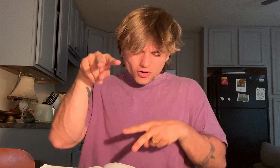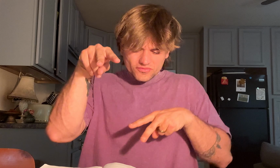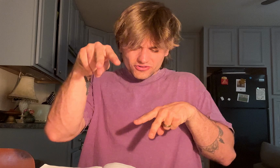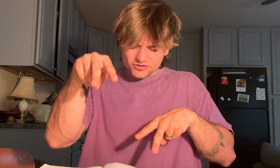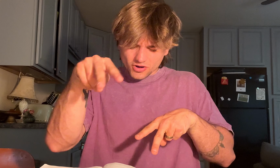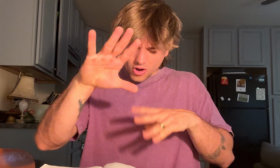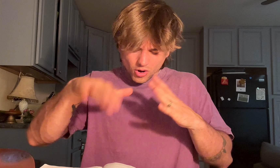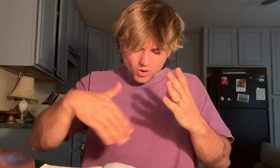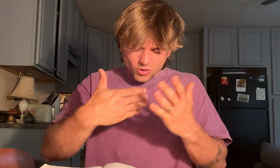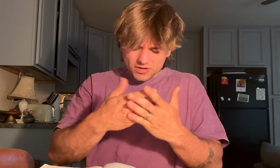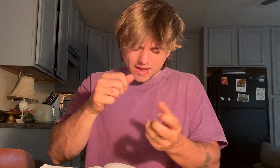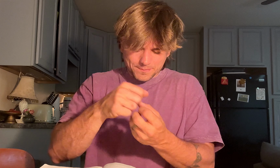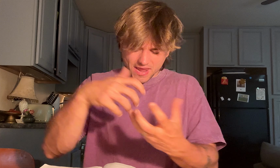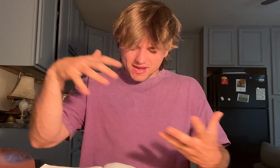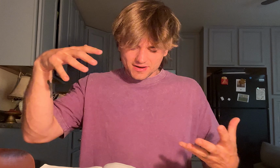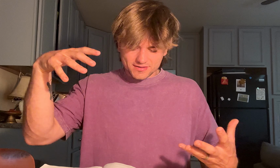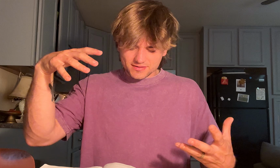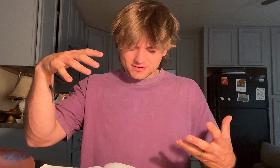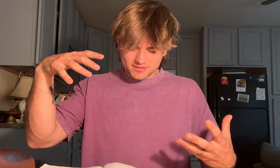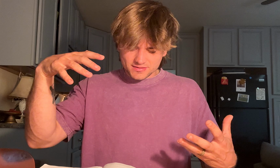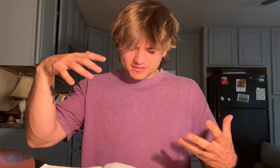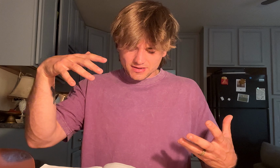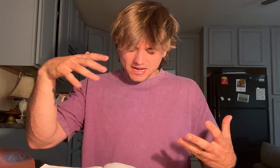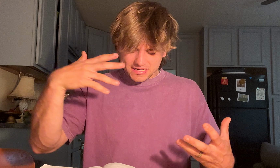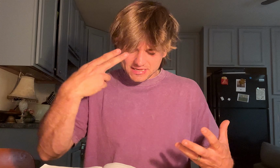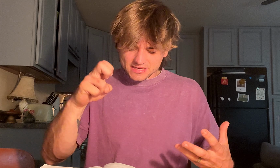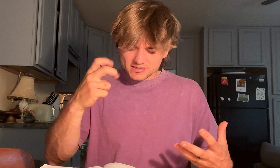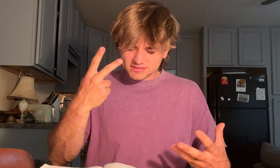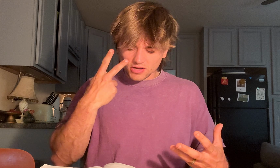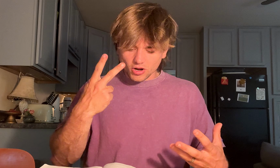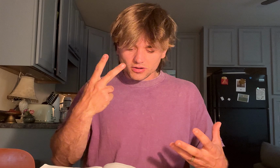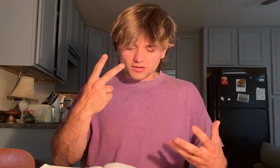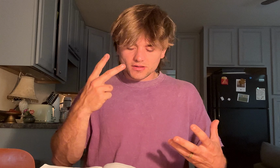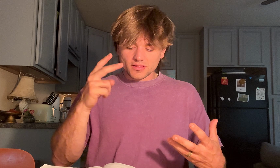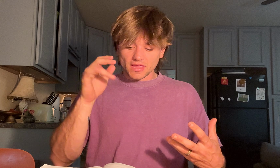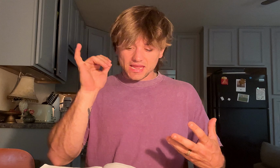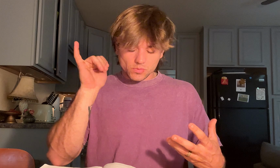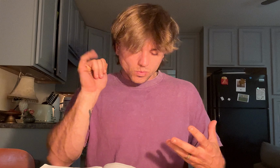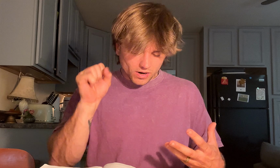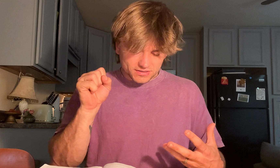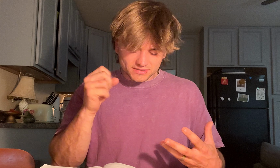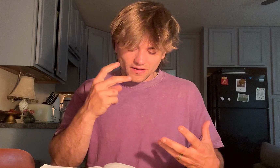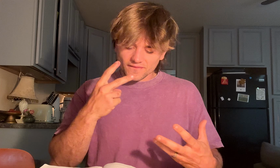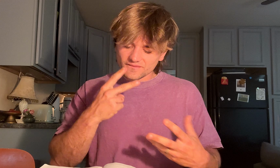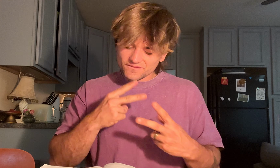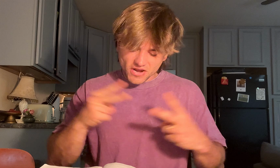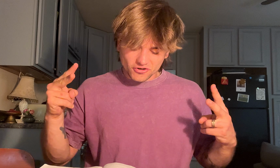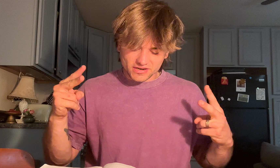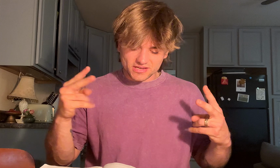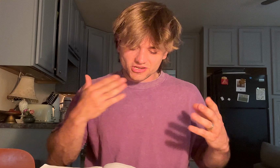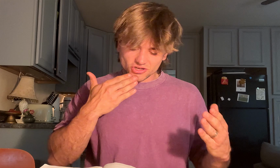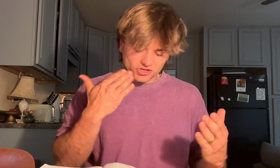over all he had made, and he saw that it was very